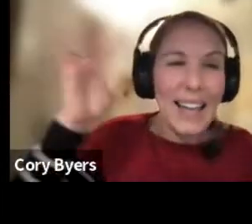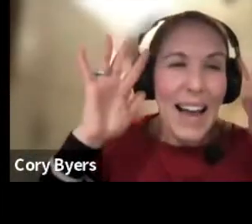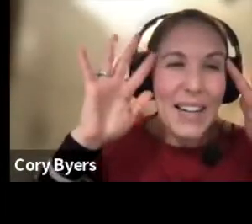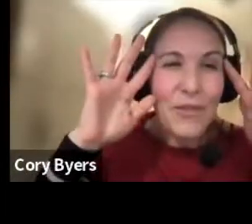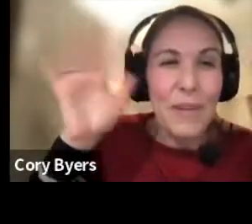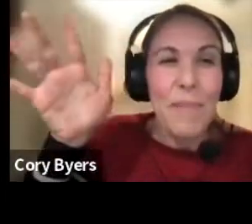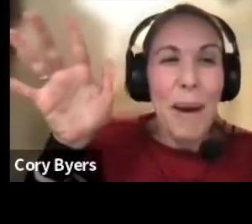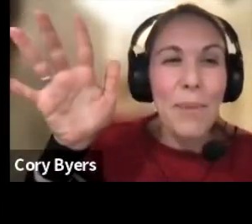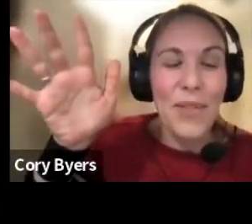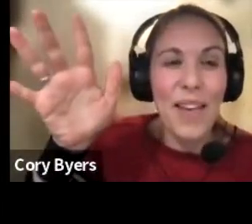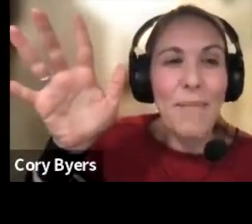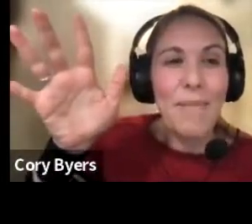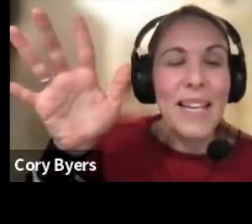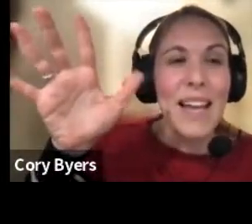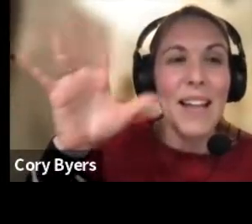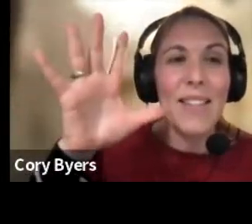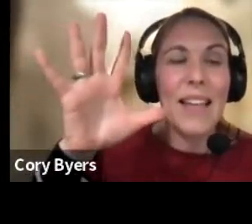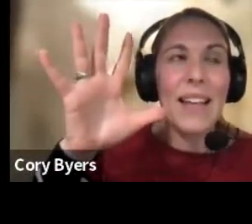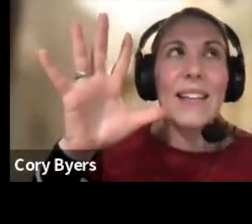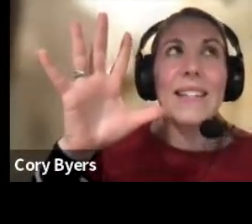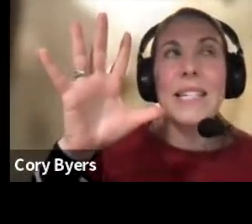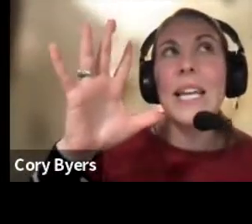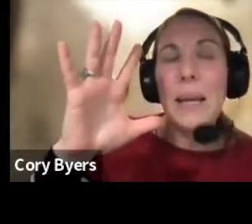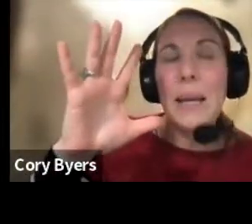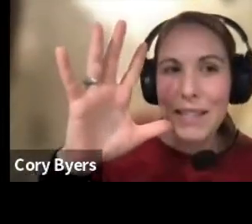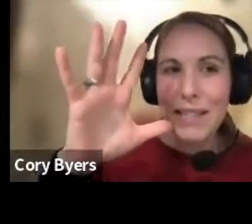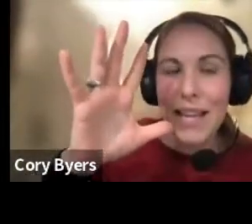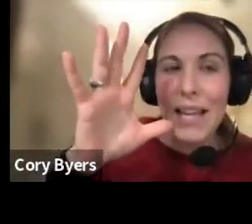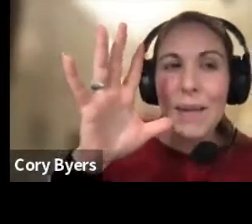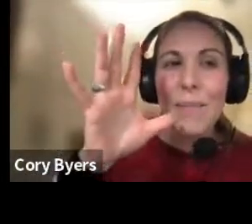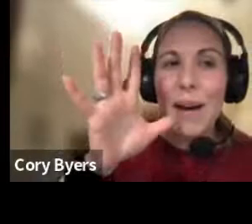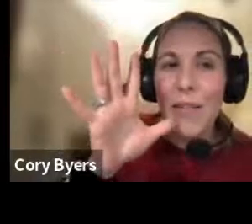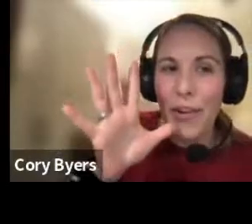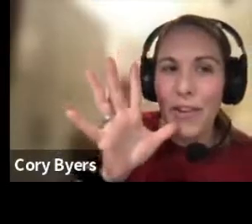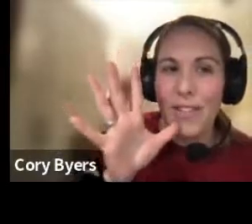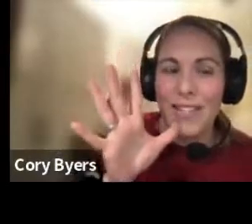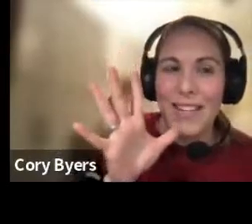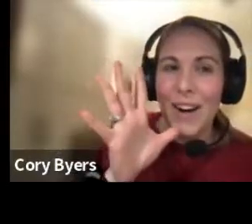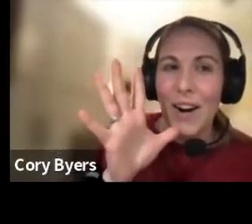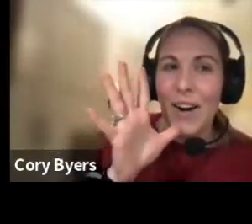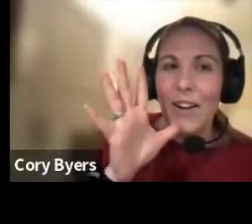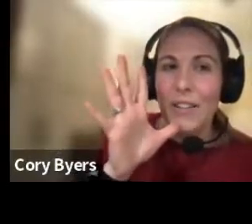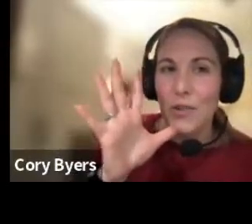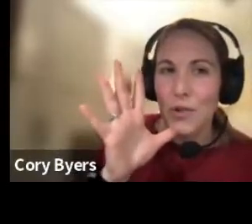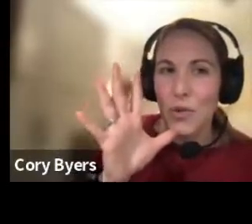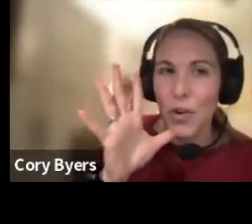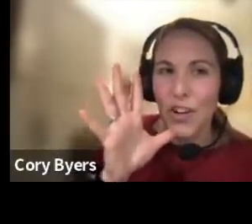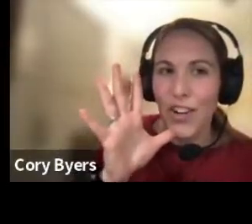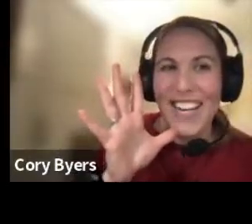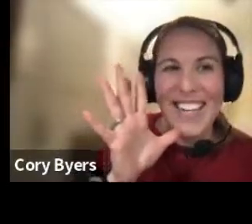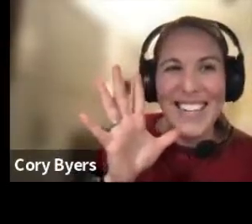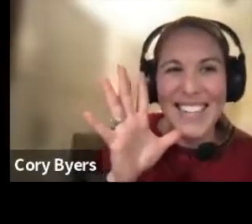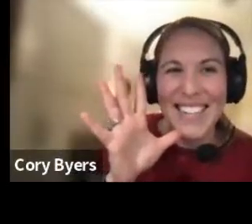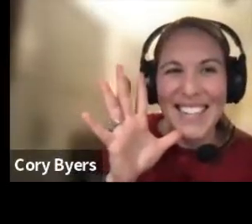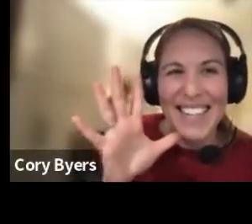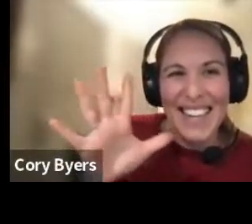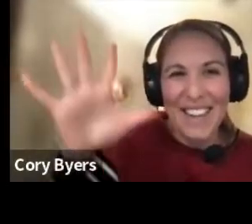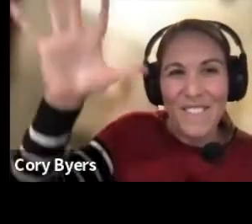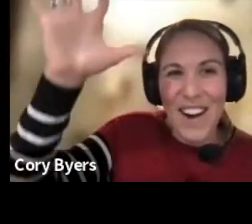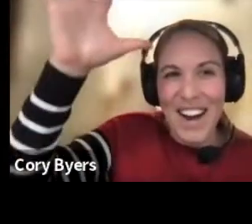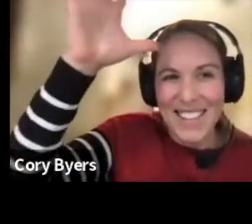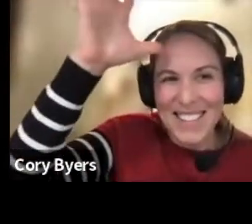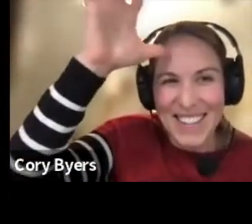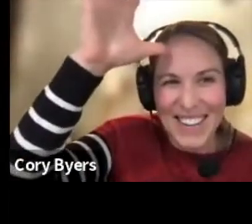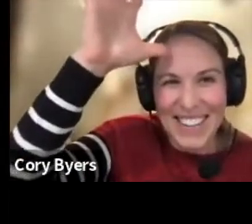I kind of remember them is I think typically mothers are a little shorter